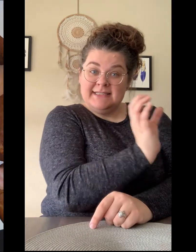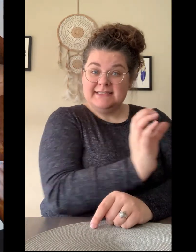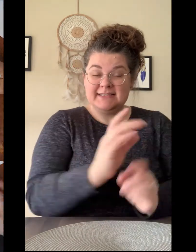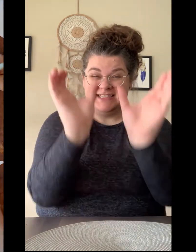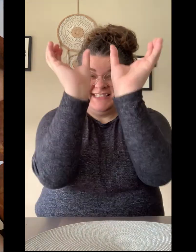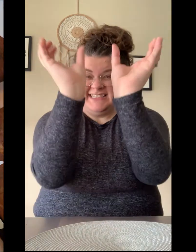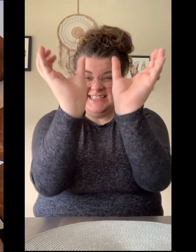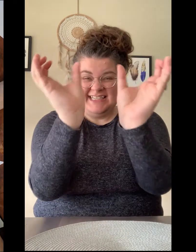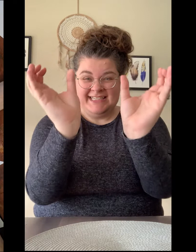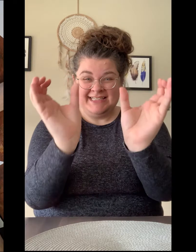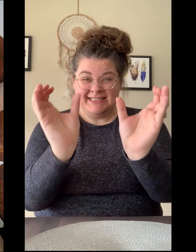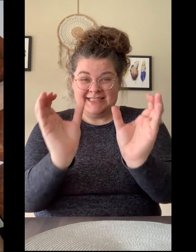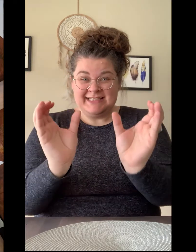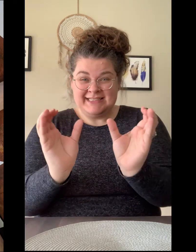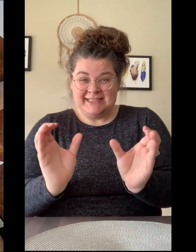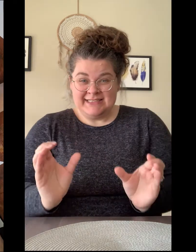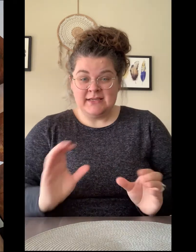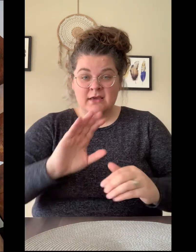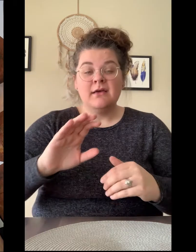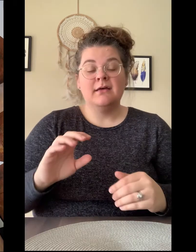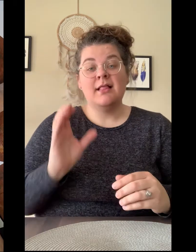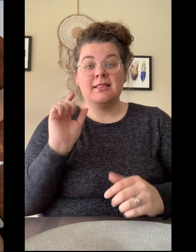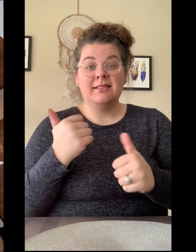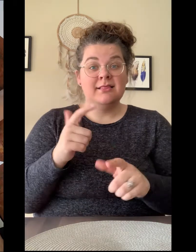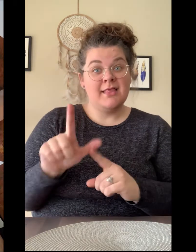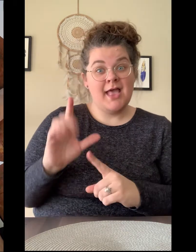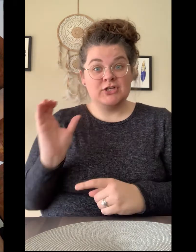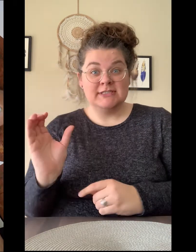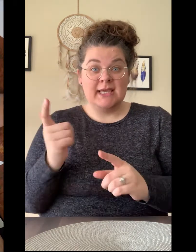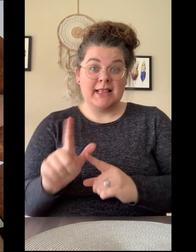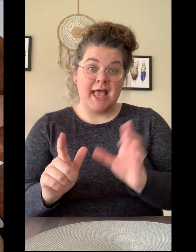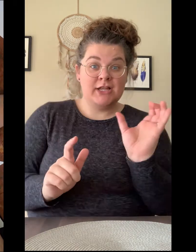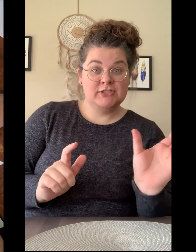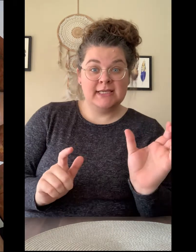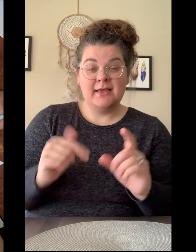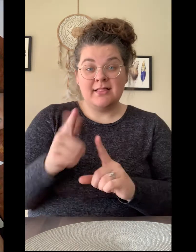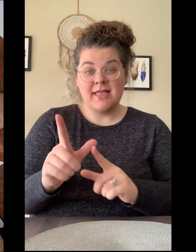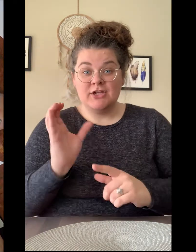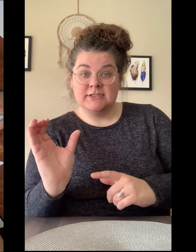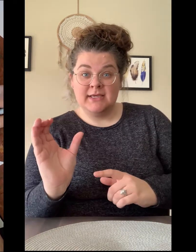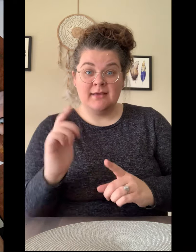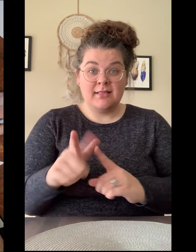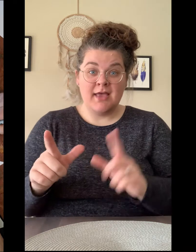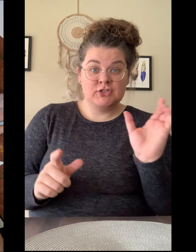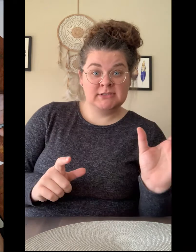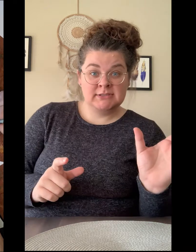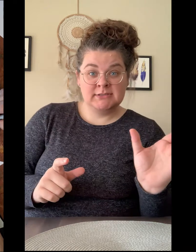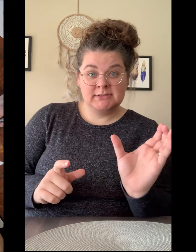the way back to the back of this. Letter C, letter C, letter C, letter C.